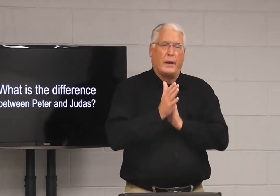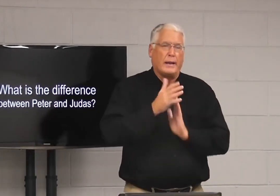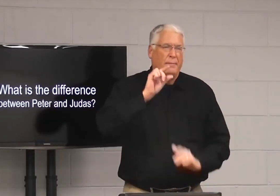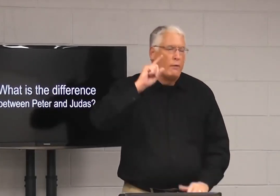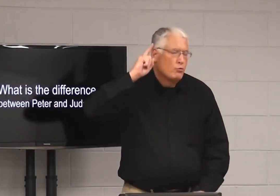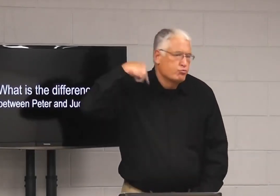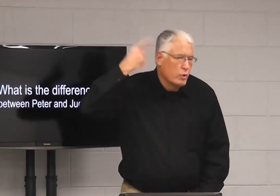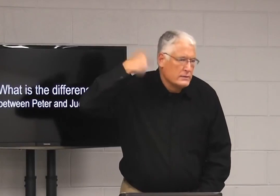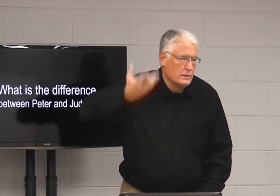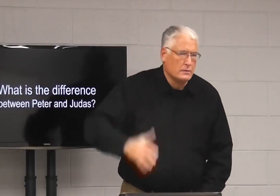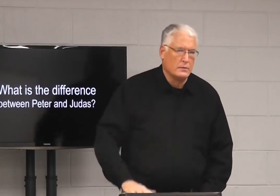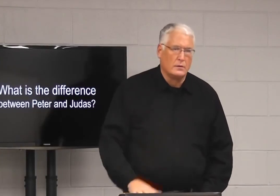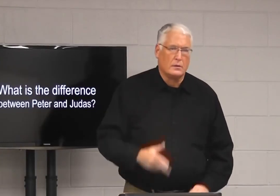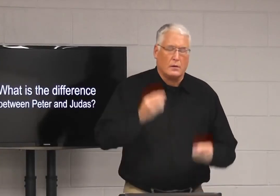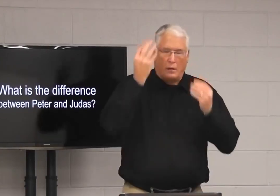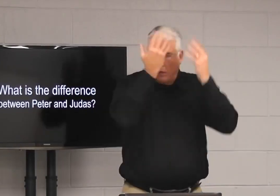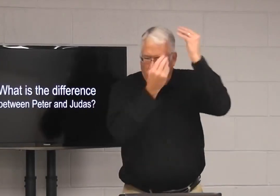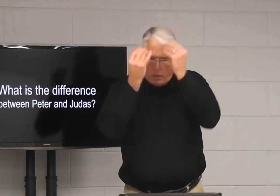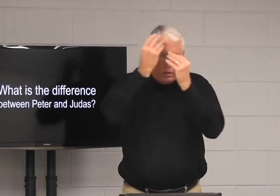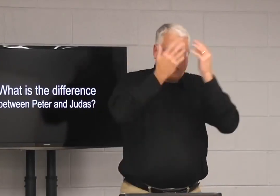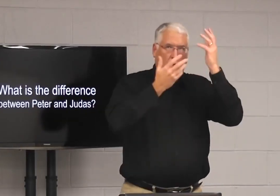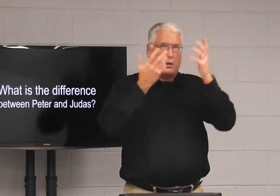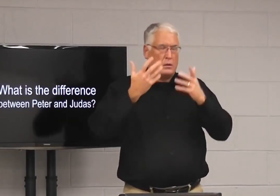He became a little crazy.